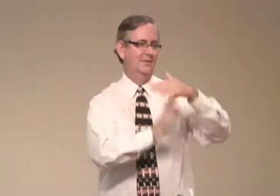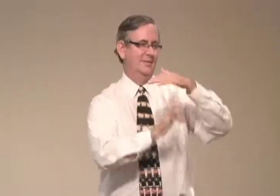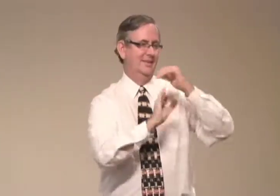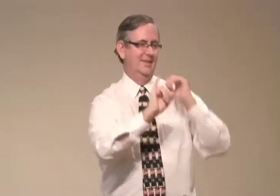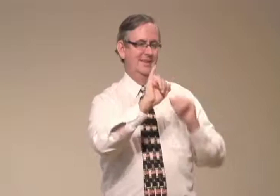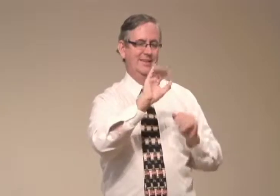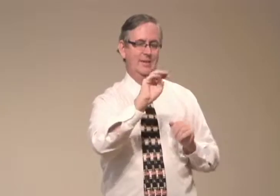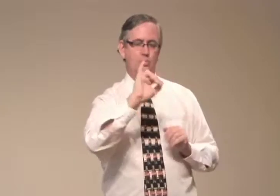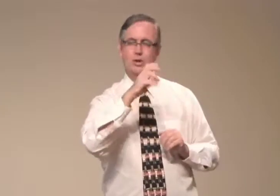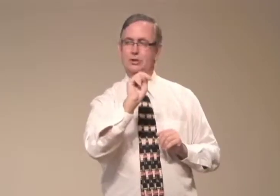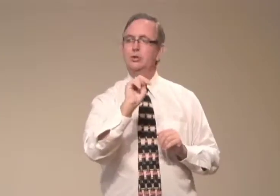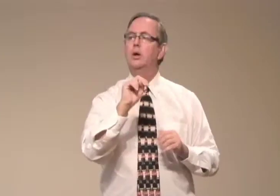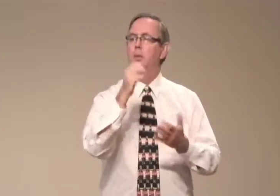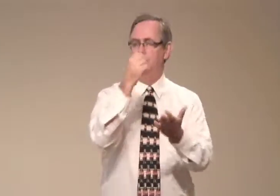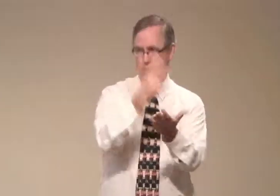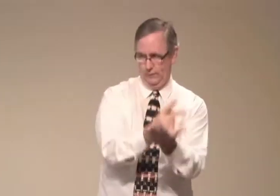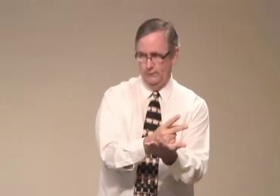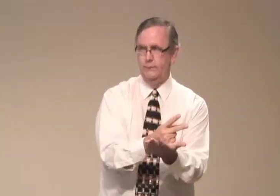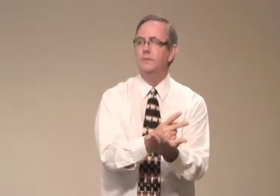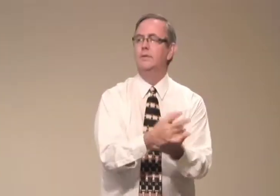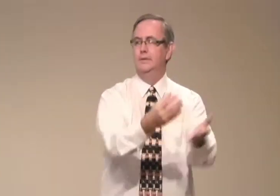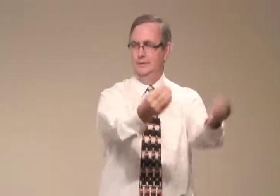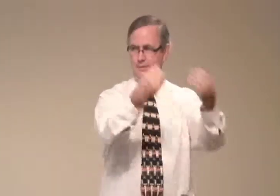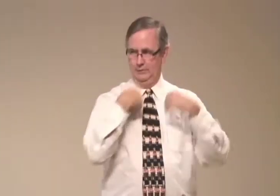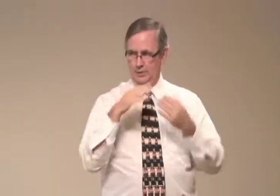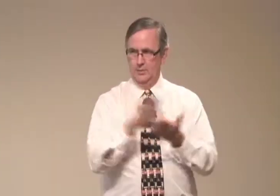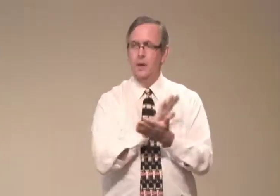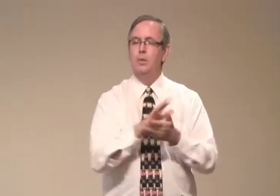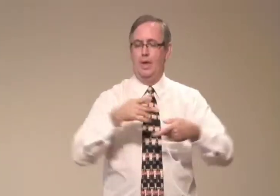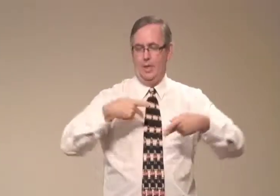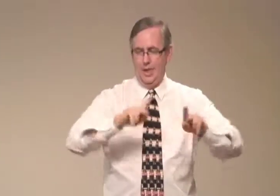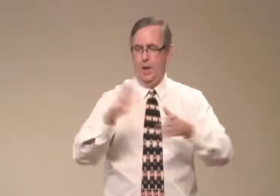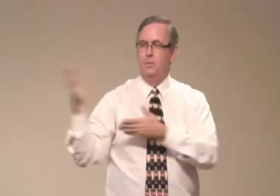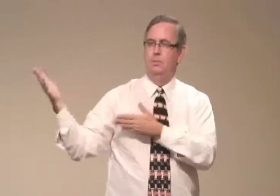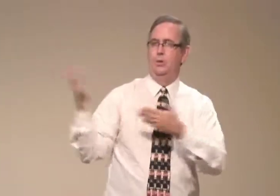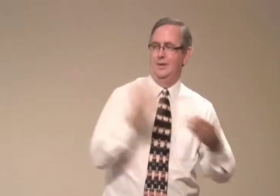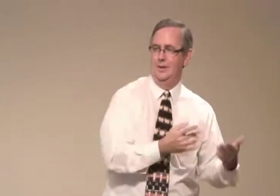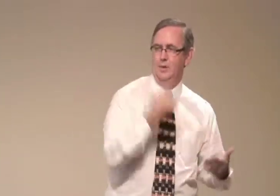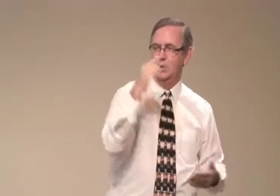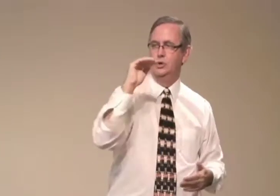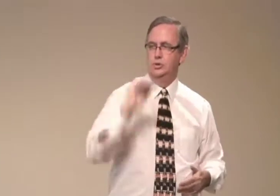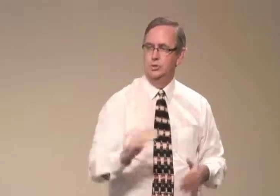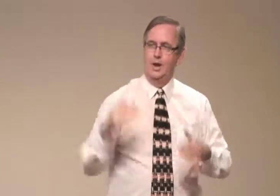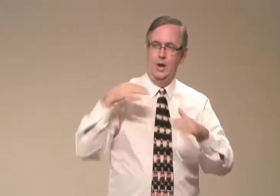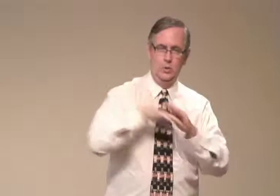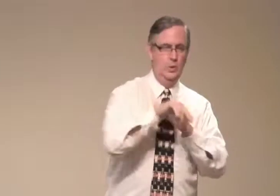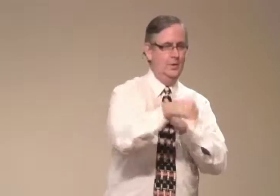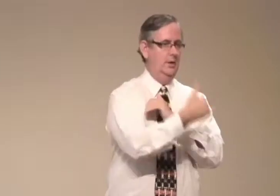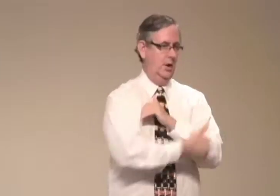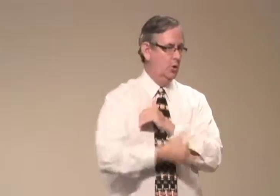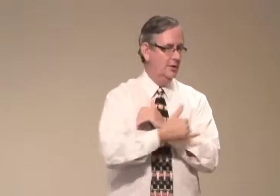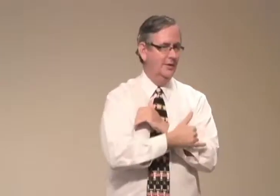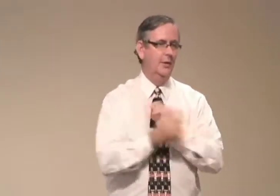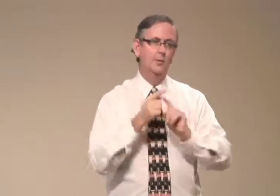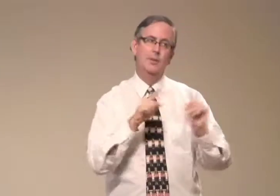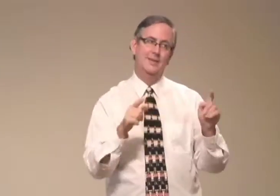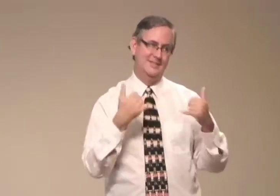U.S. Immigration approved the paperwork that allows us to bring a child